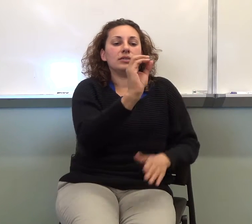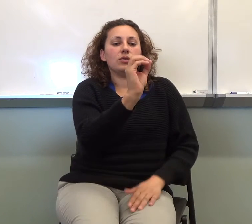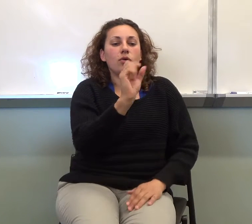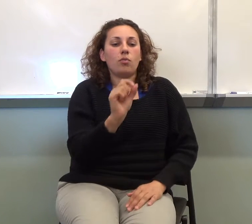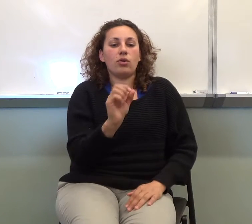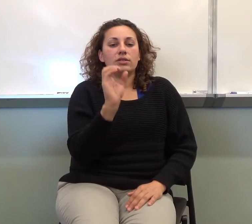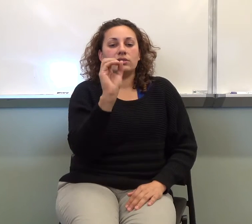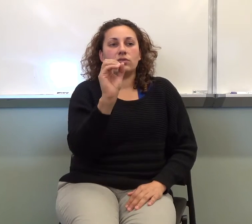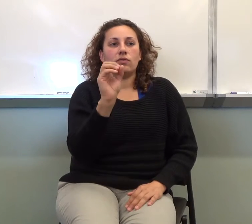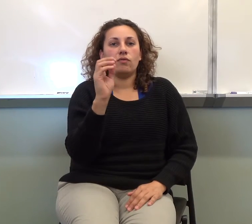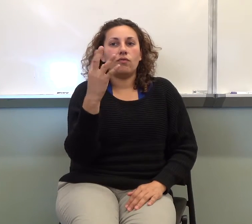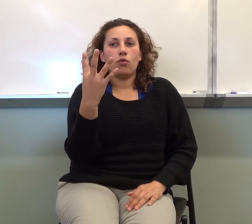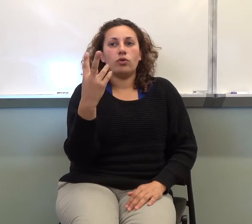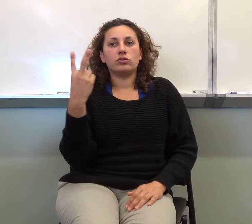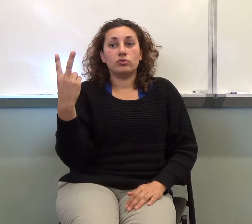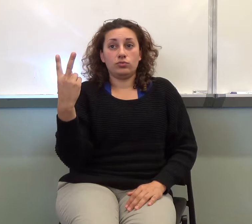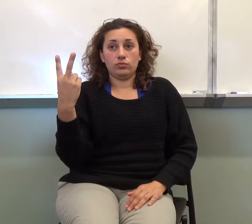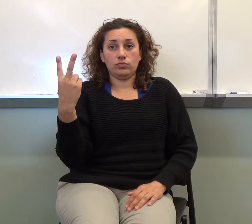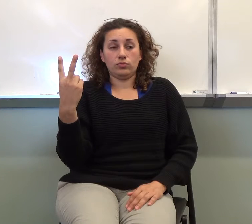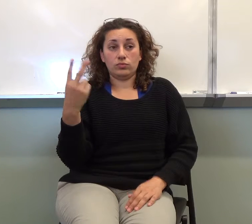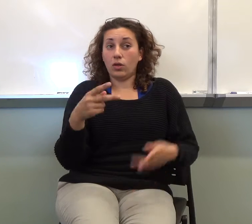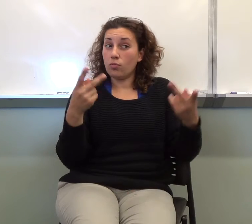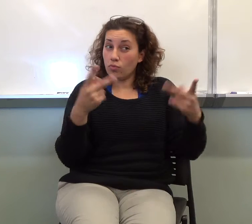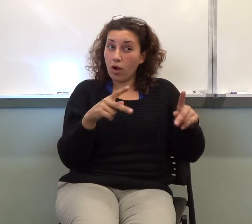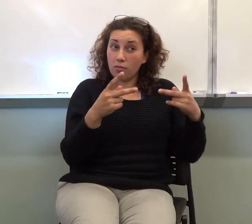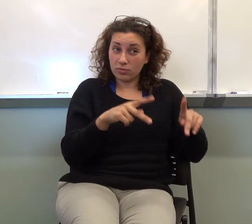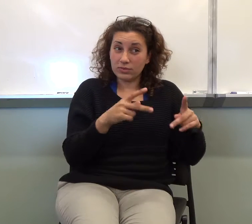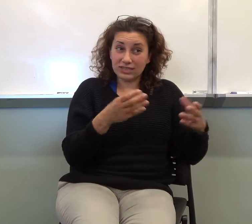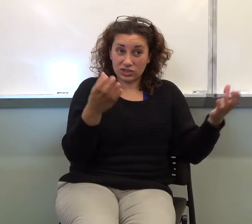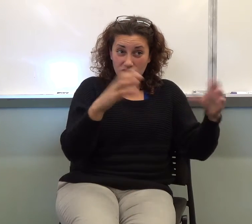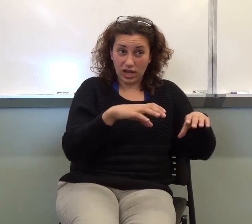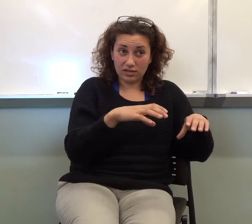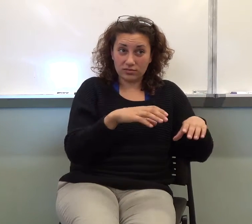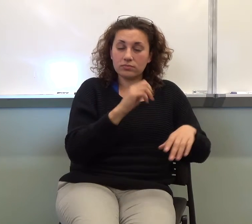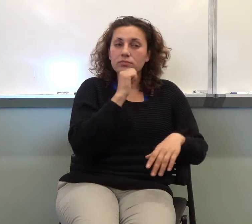0.0042, which is the probability that it will not break,